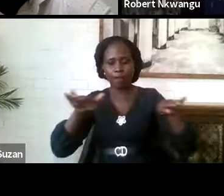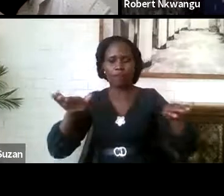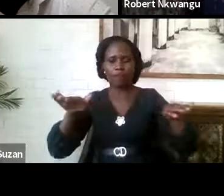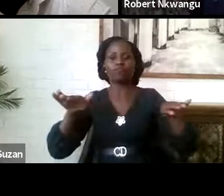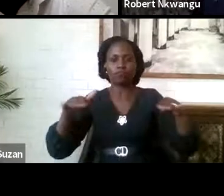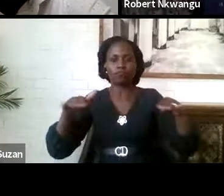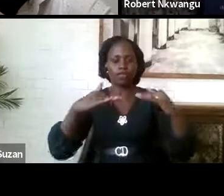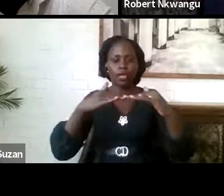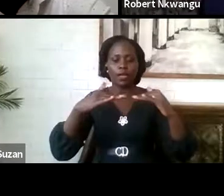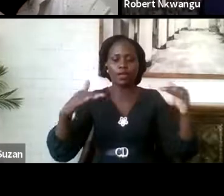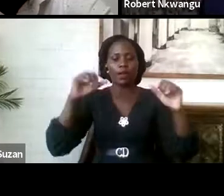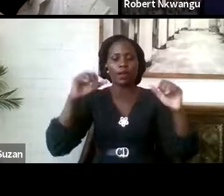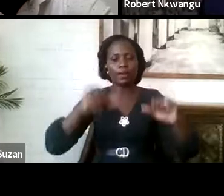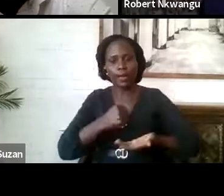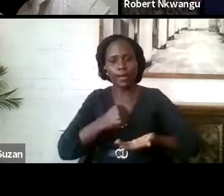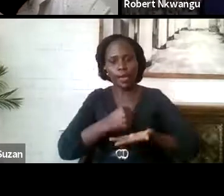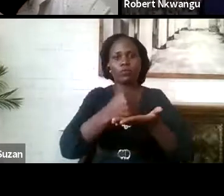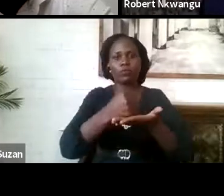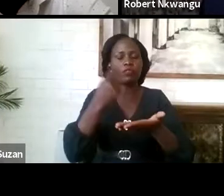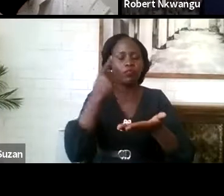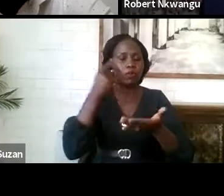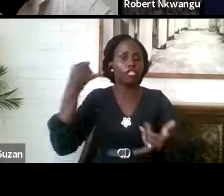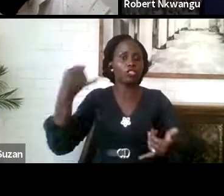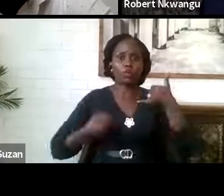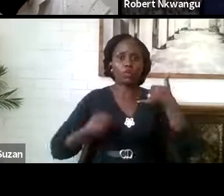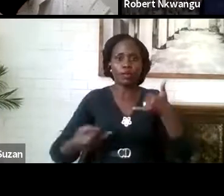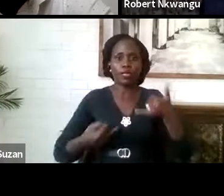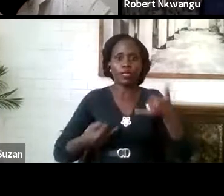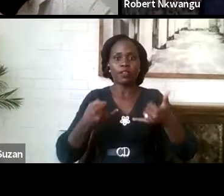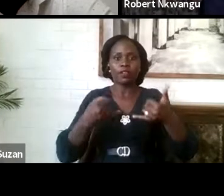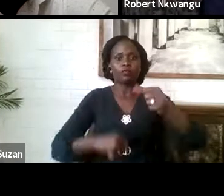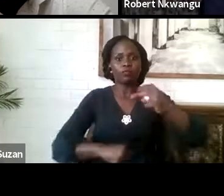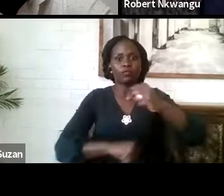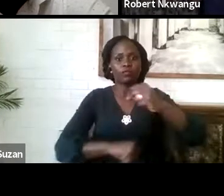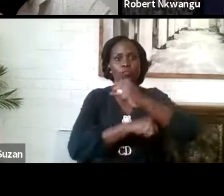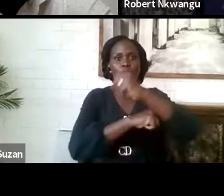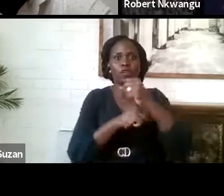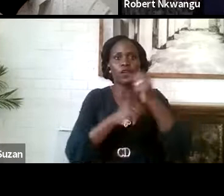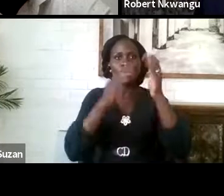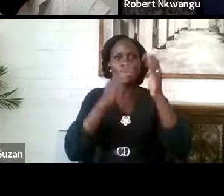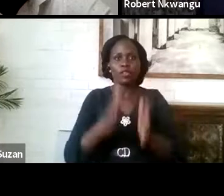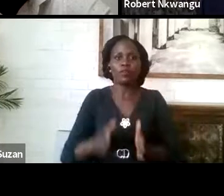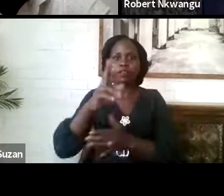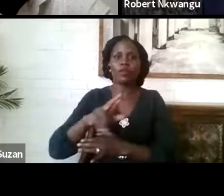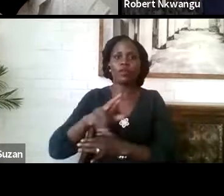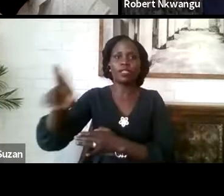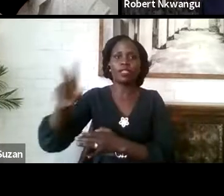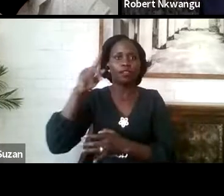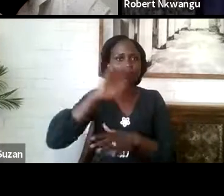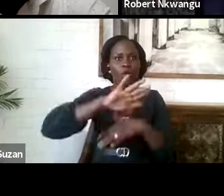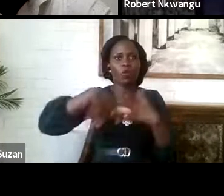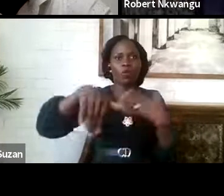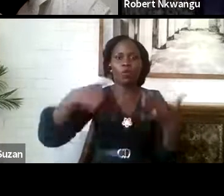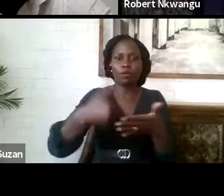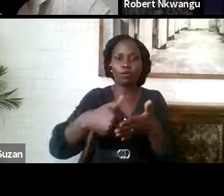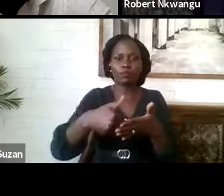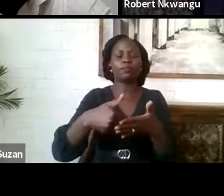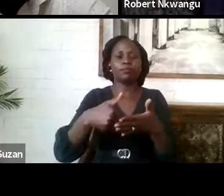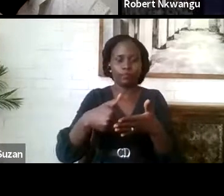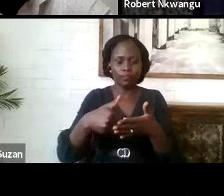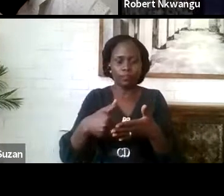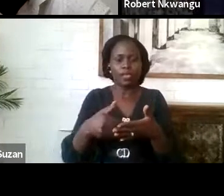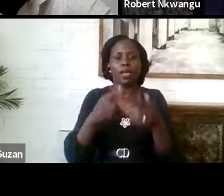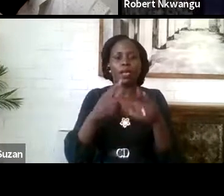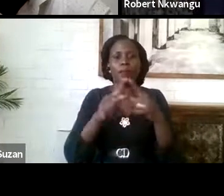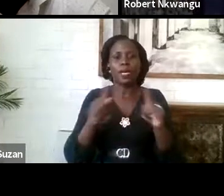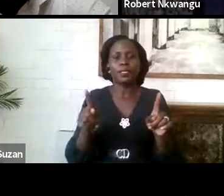the enjoyment of fundamental human rights for everybody. But for very many